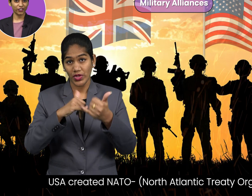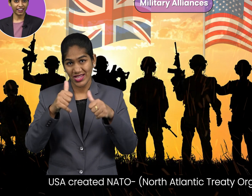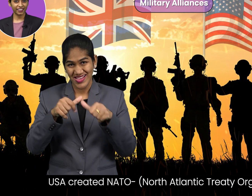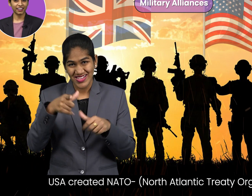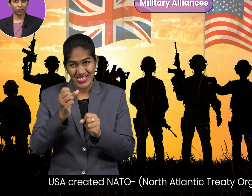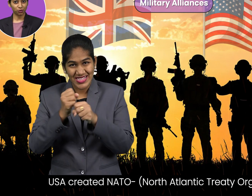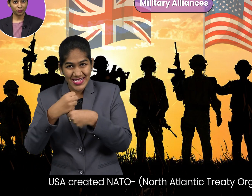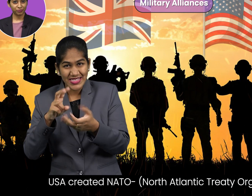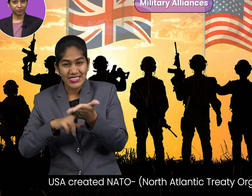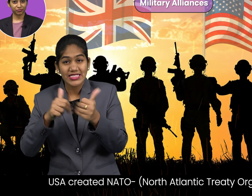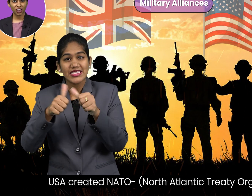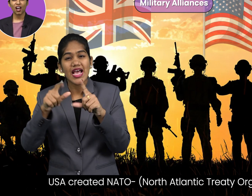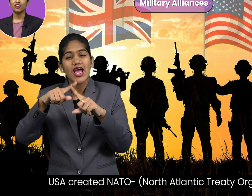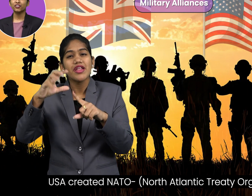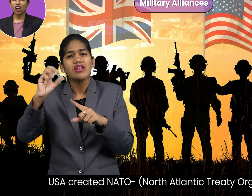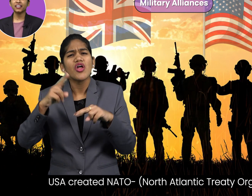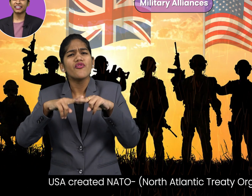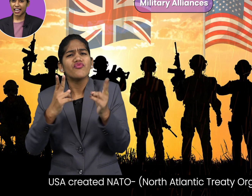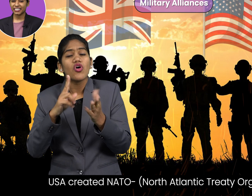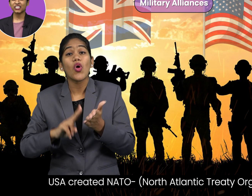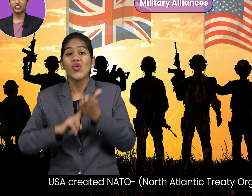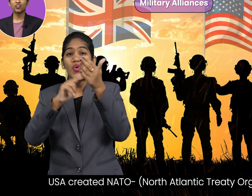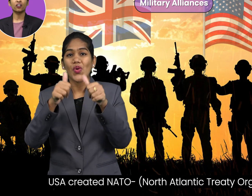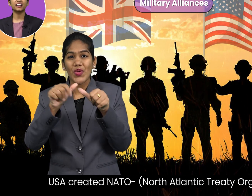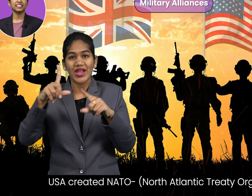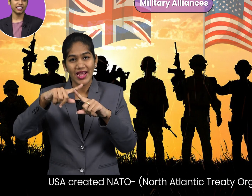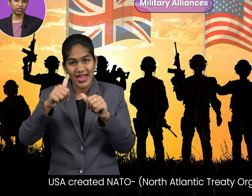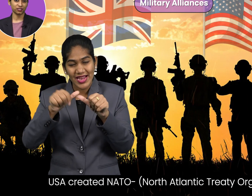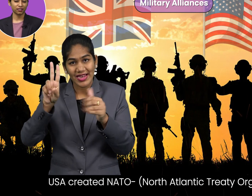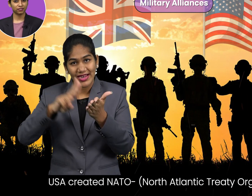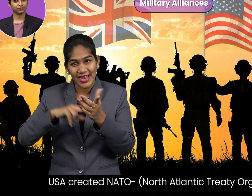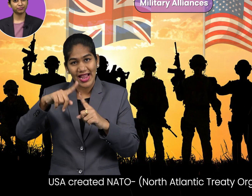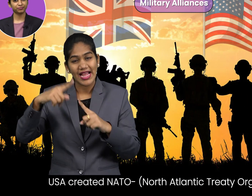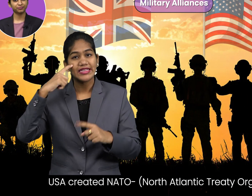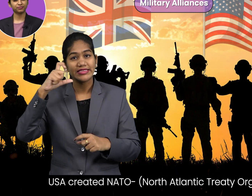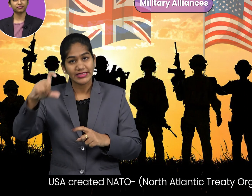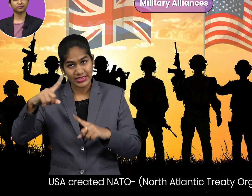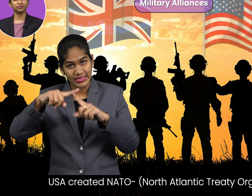USA created NATO, North Atlantic Treaty Organization.